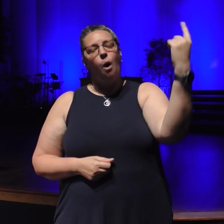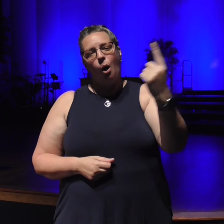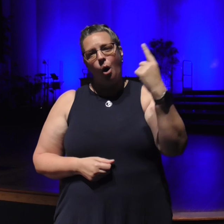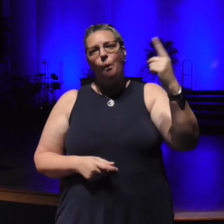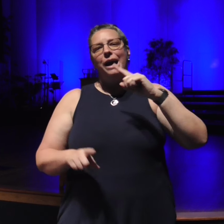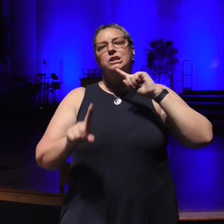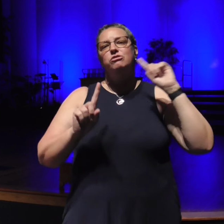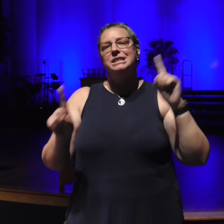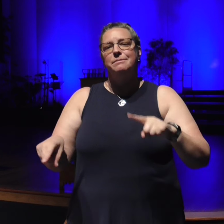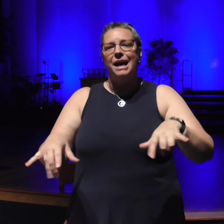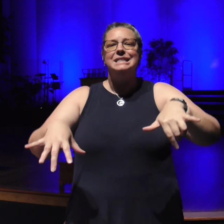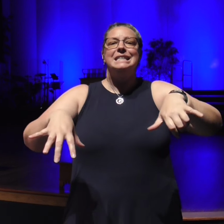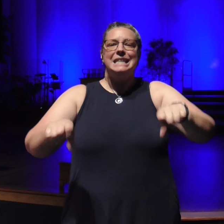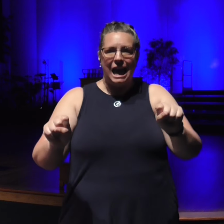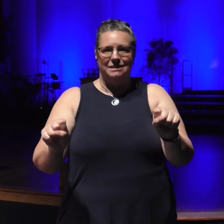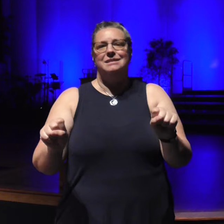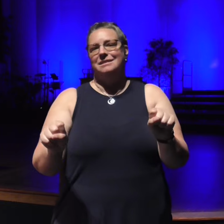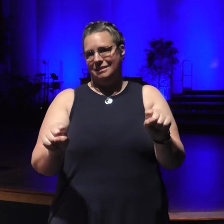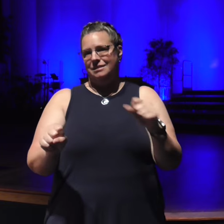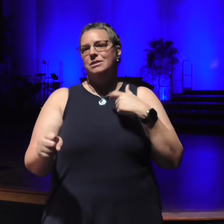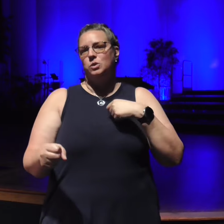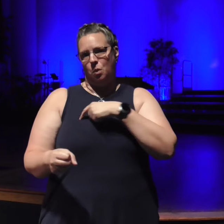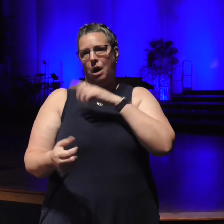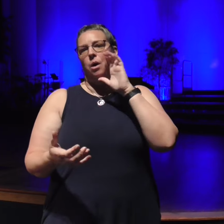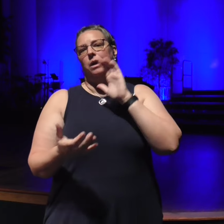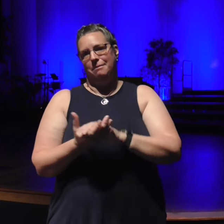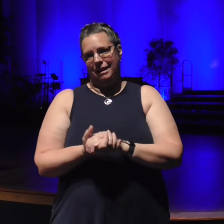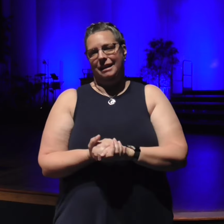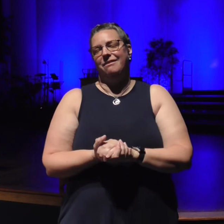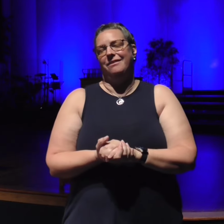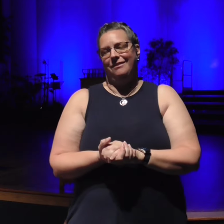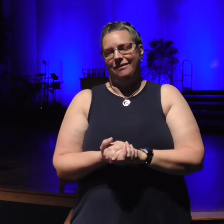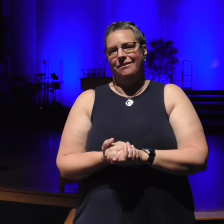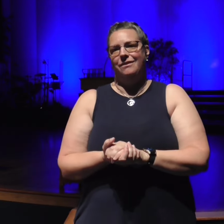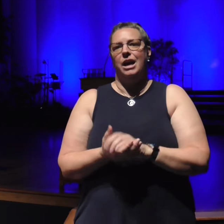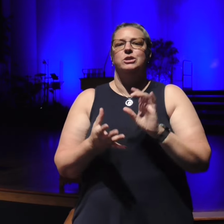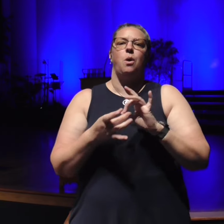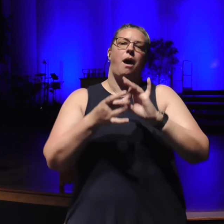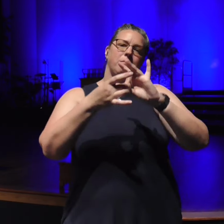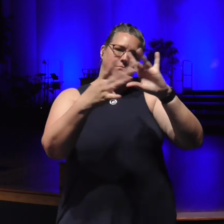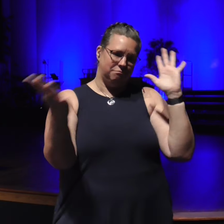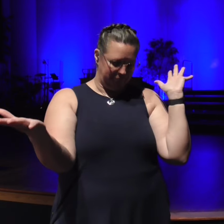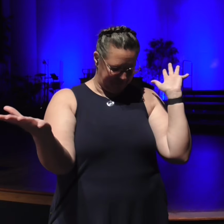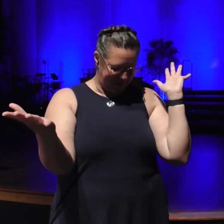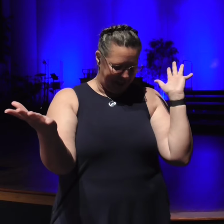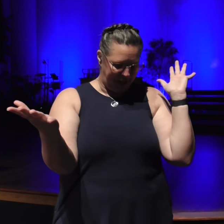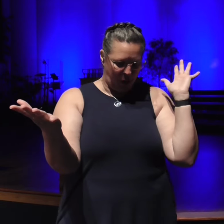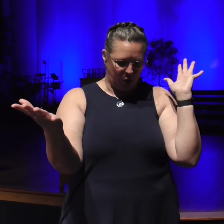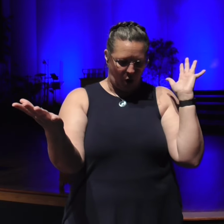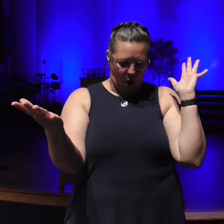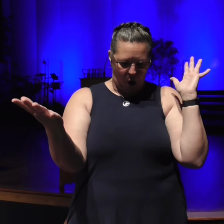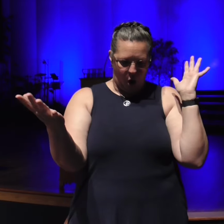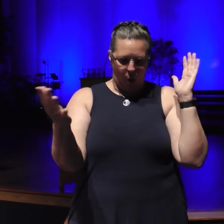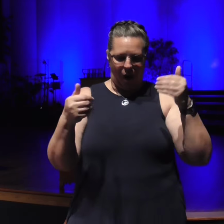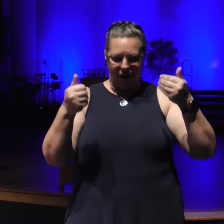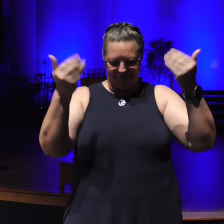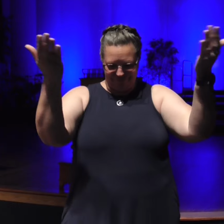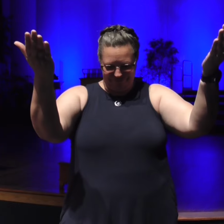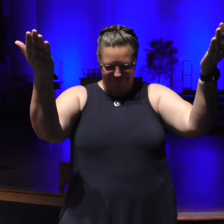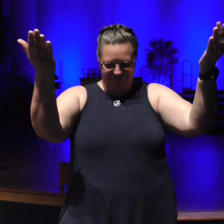responding yes to what we believe. So I can let this prayer go. I can let it